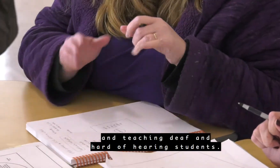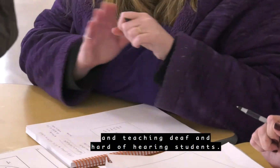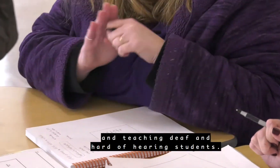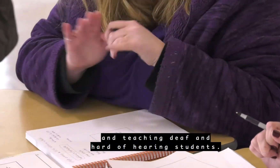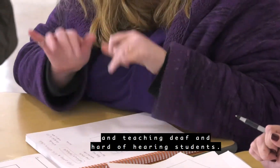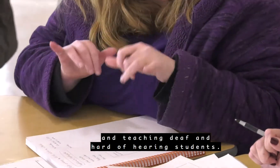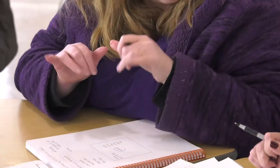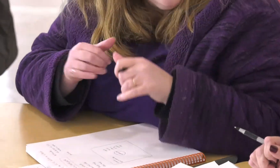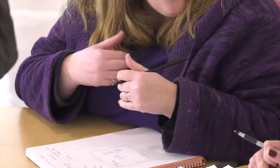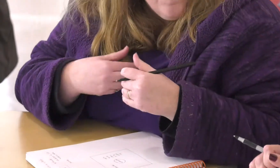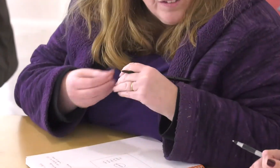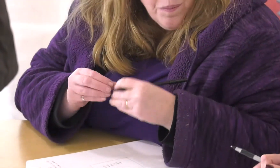-hearing students.